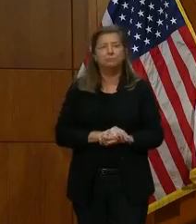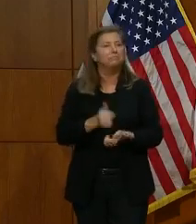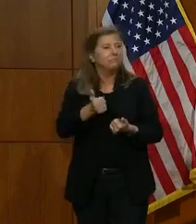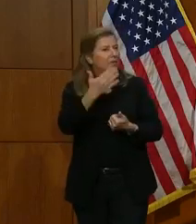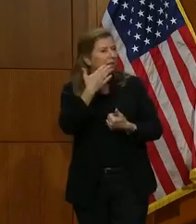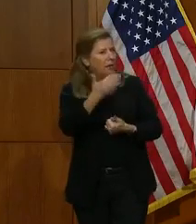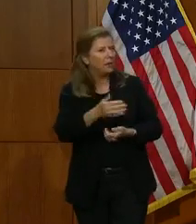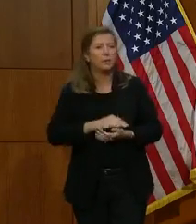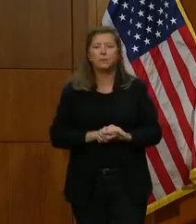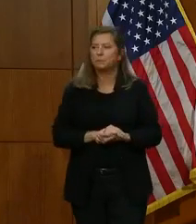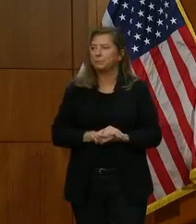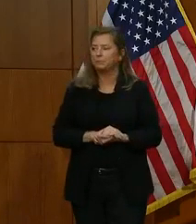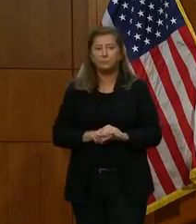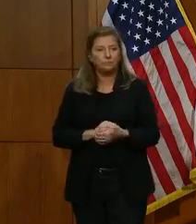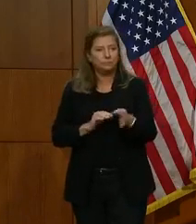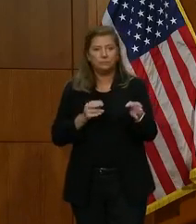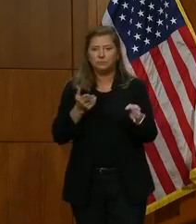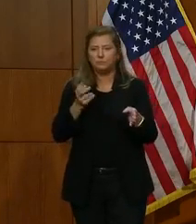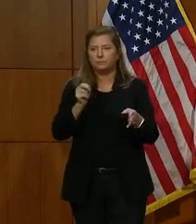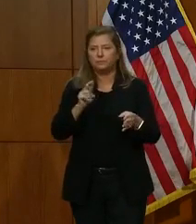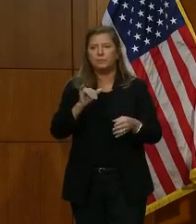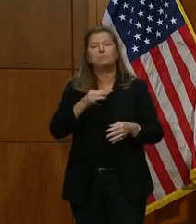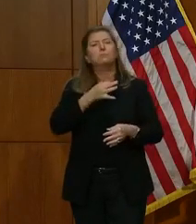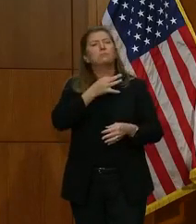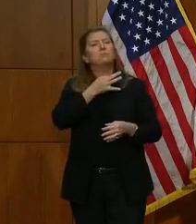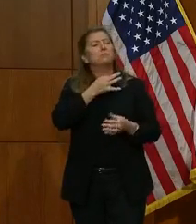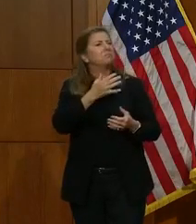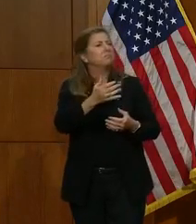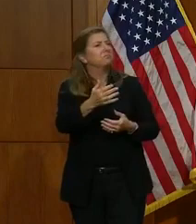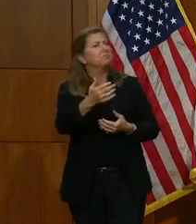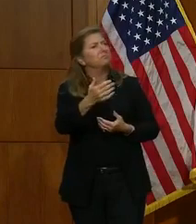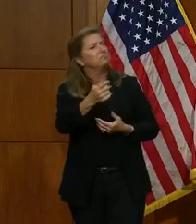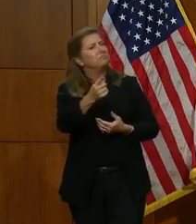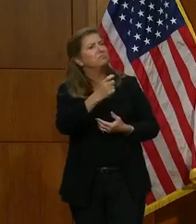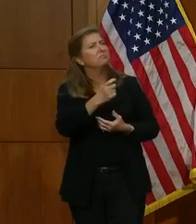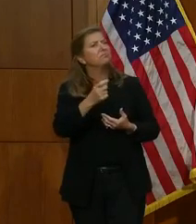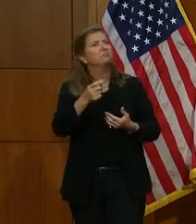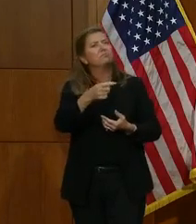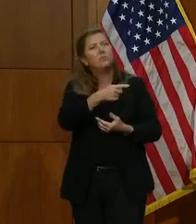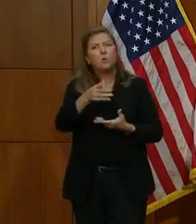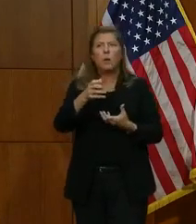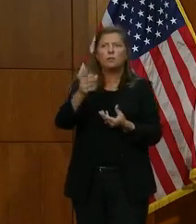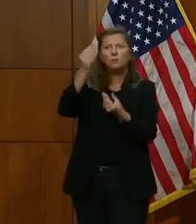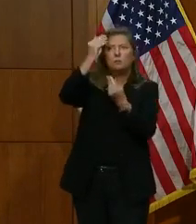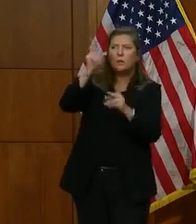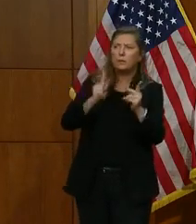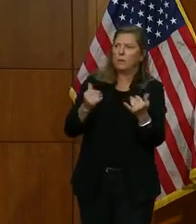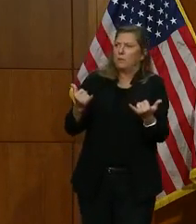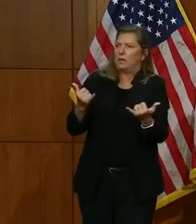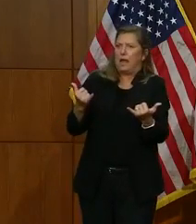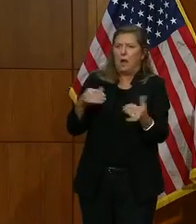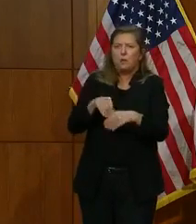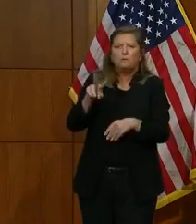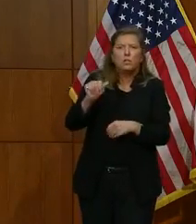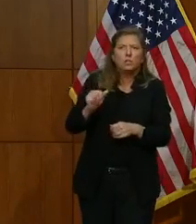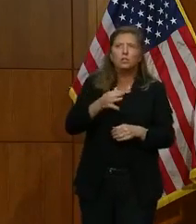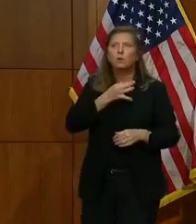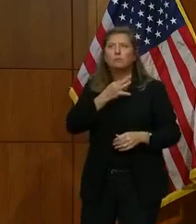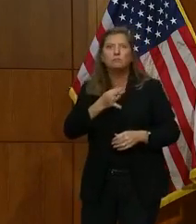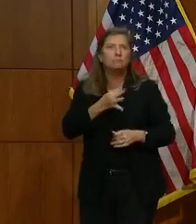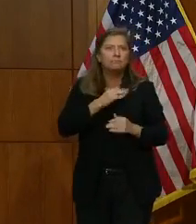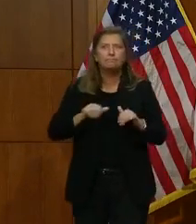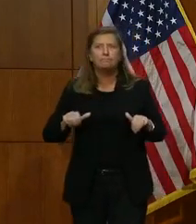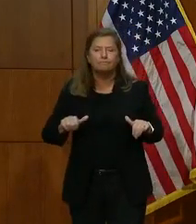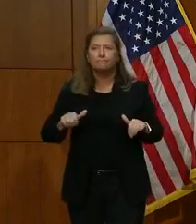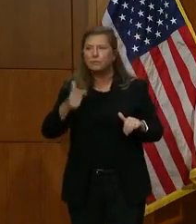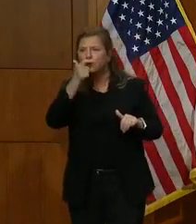Okay, great. Thanks. I guess what would be your main message to Virginians right now who are kind of sitting on the edge of their seat, waiting for all this to happen?